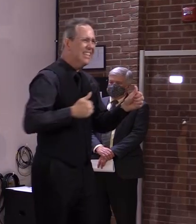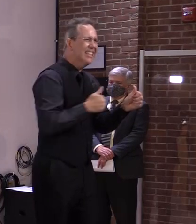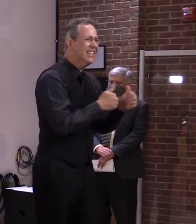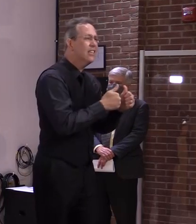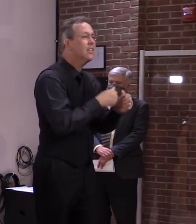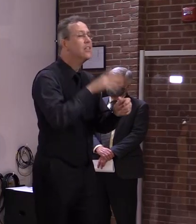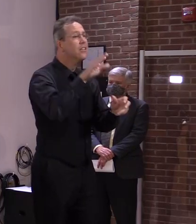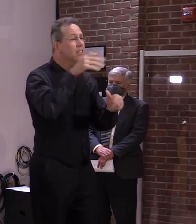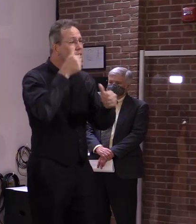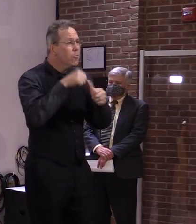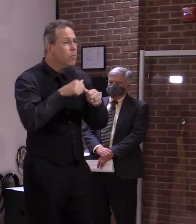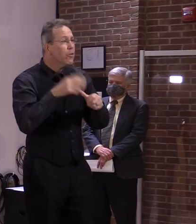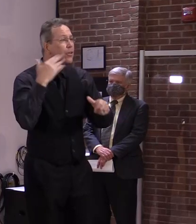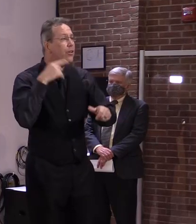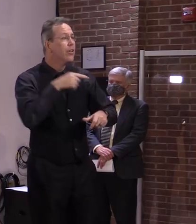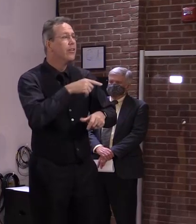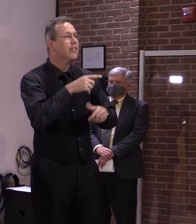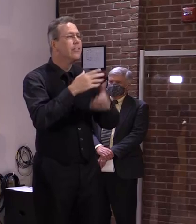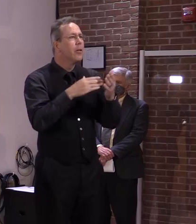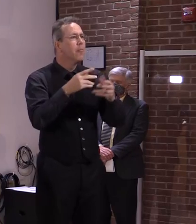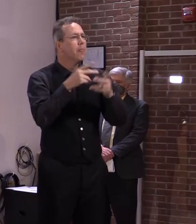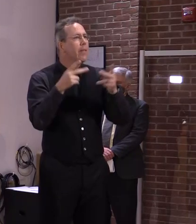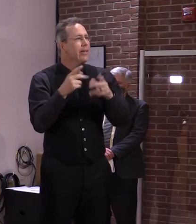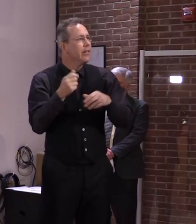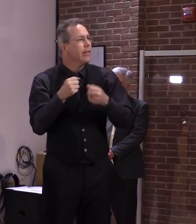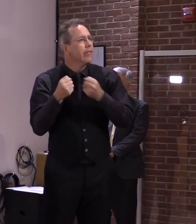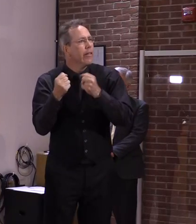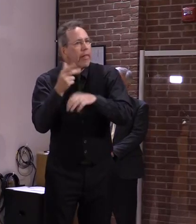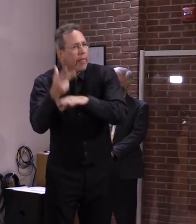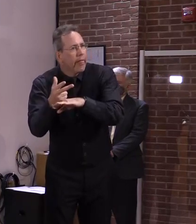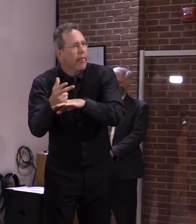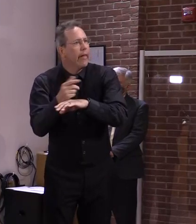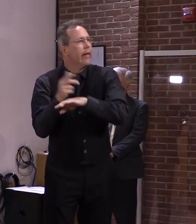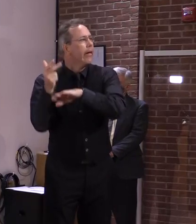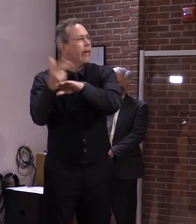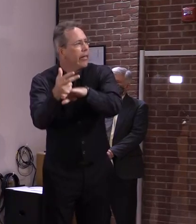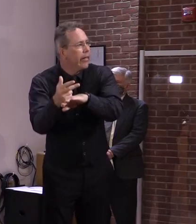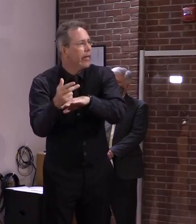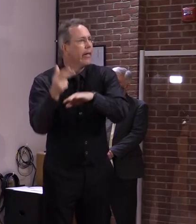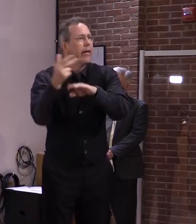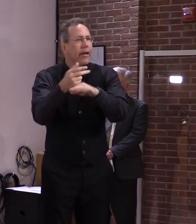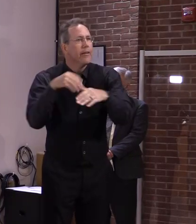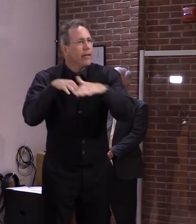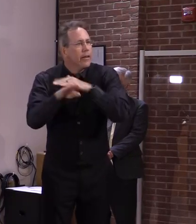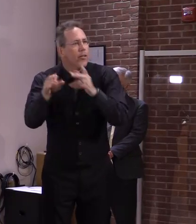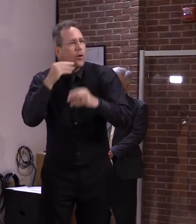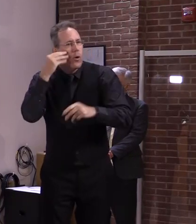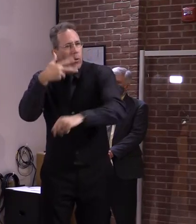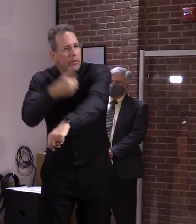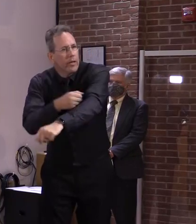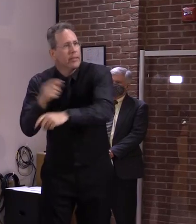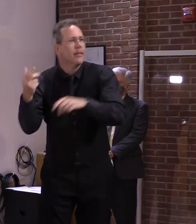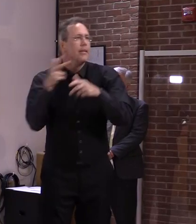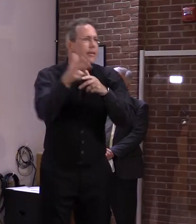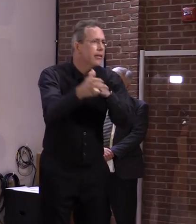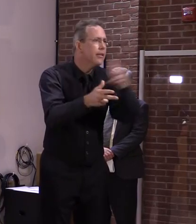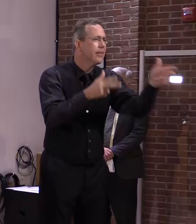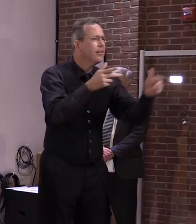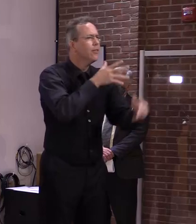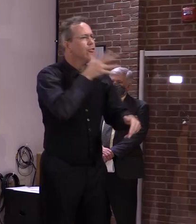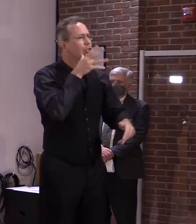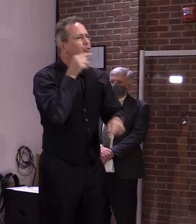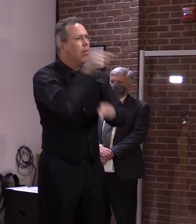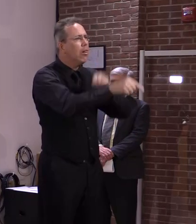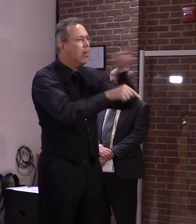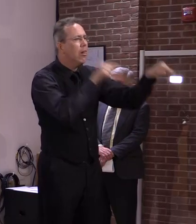so beneficial there. So we are definitely continuing to keep an eye on it. I will also say that it's